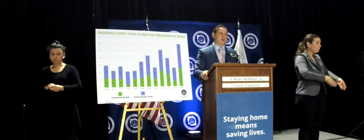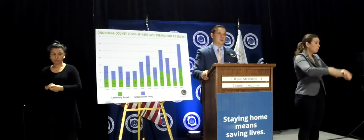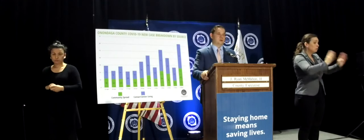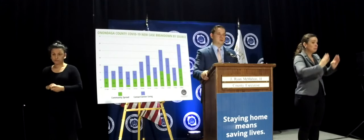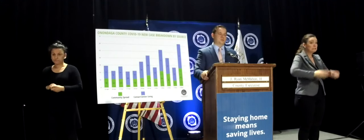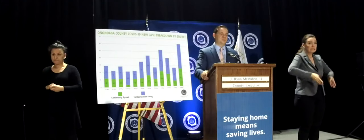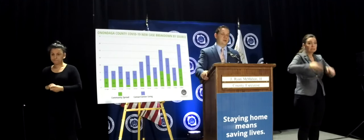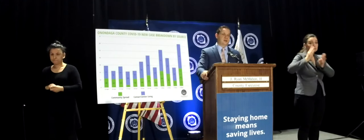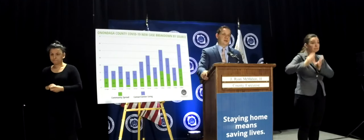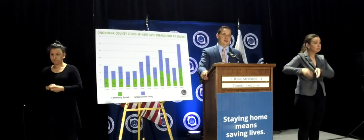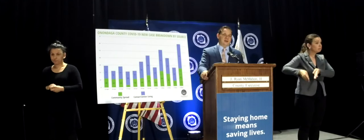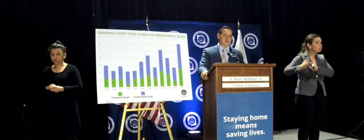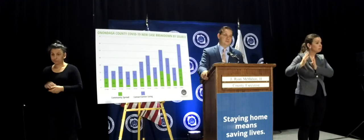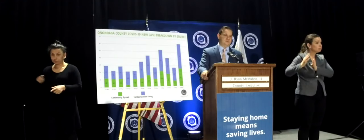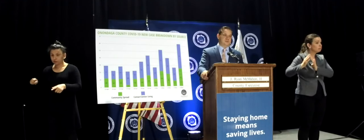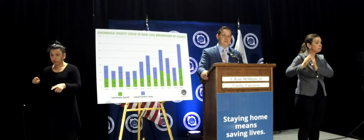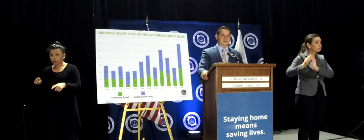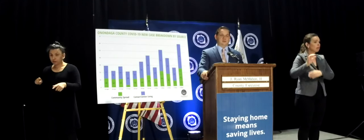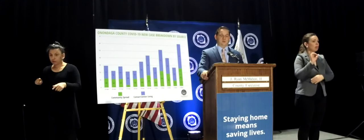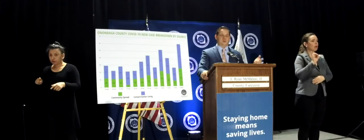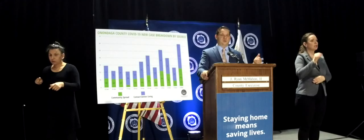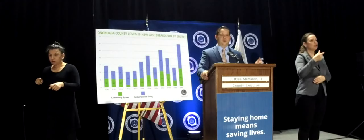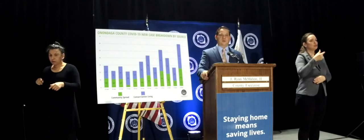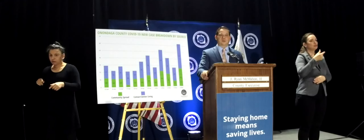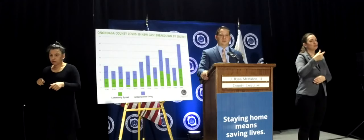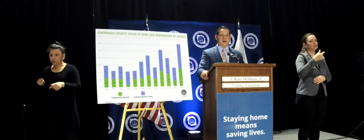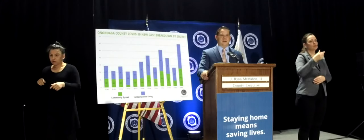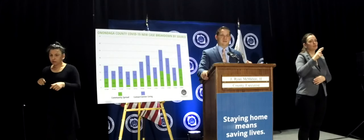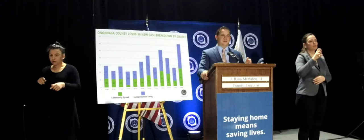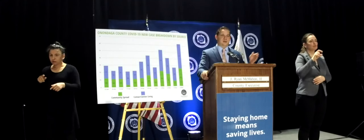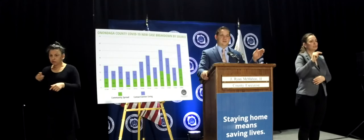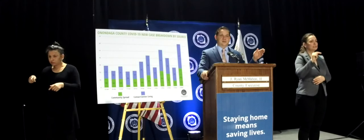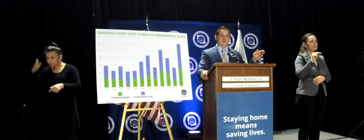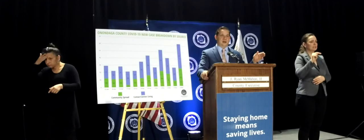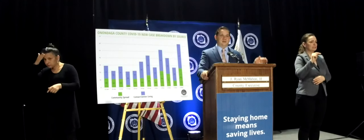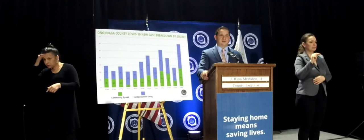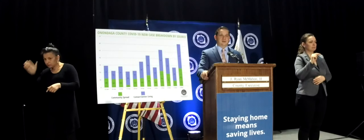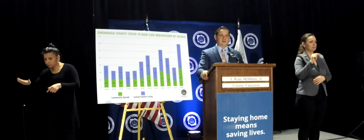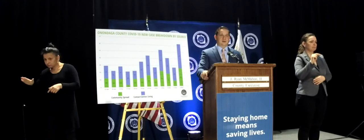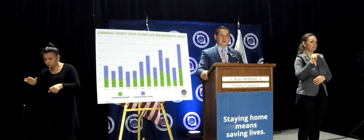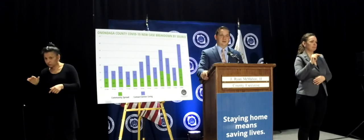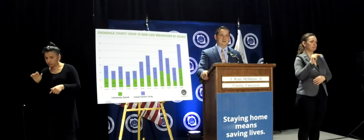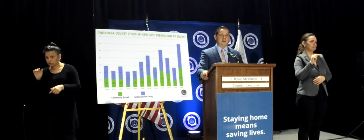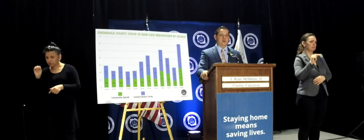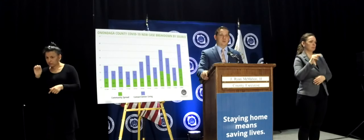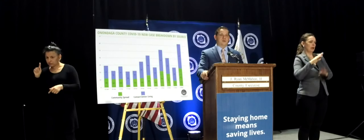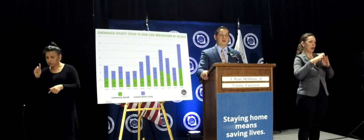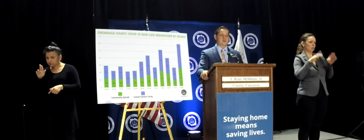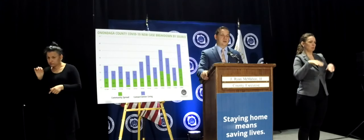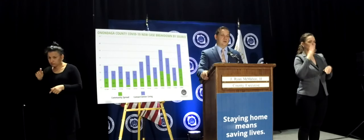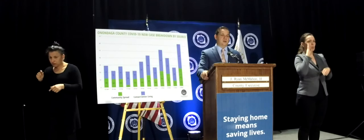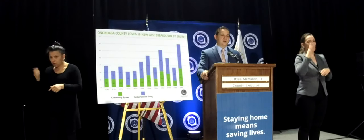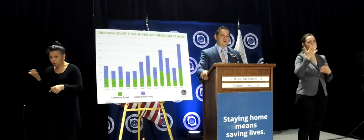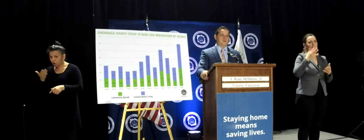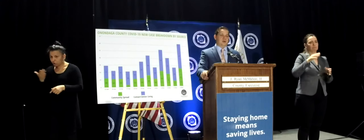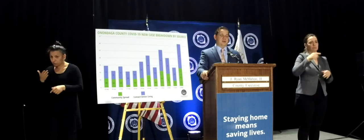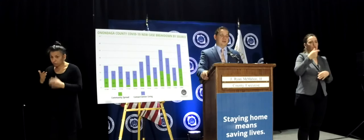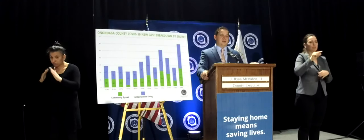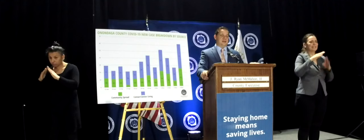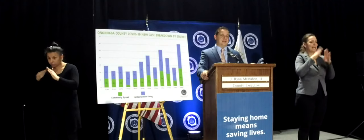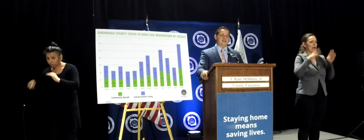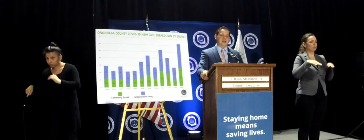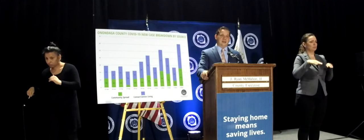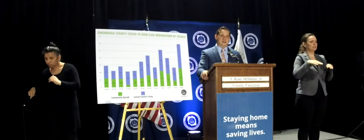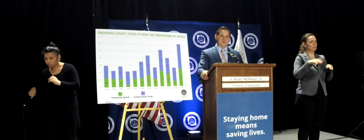environmental agriculture, and it just takes one or two folks to get positive, then all of a sudden you got a domino effect. So